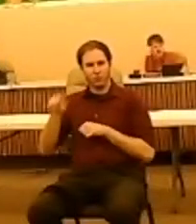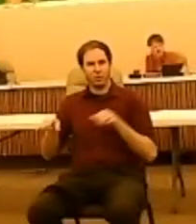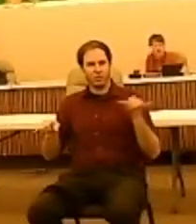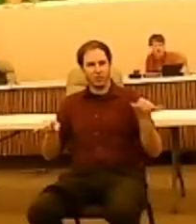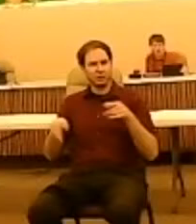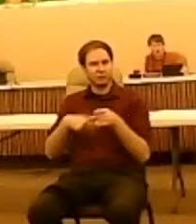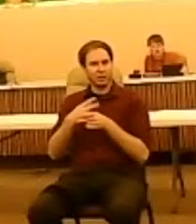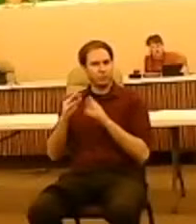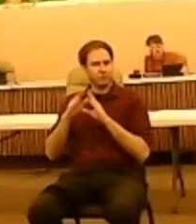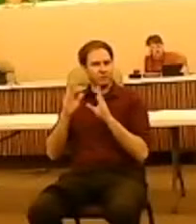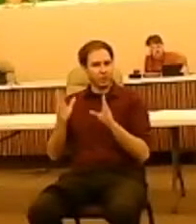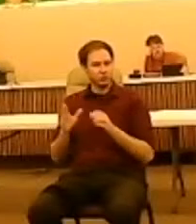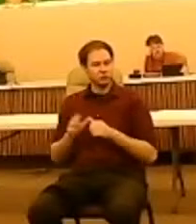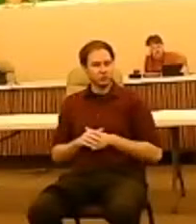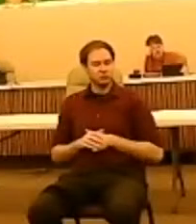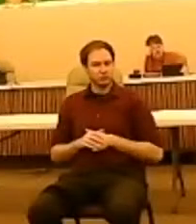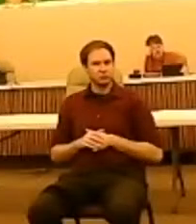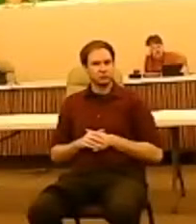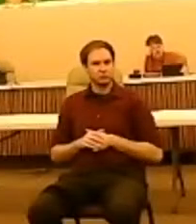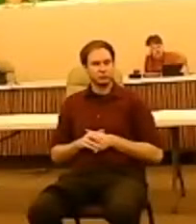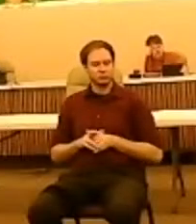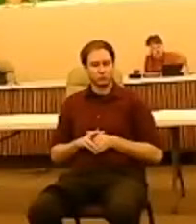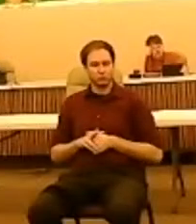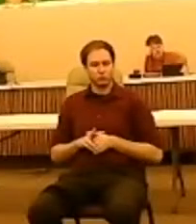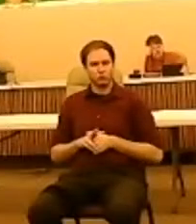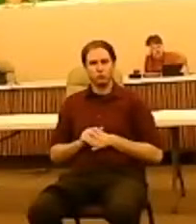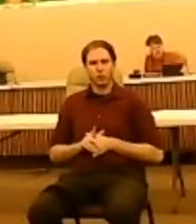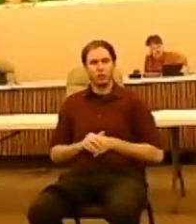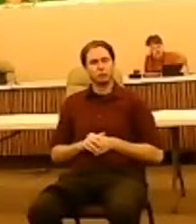that type of housing. I